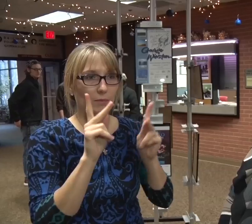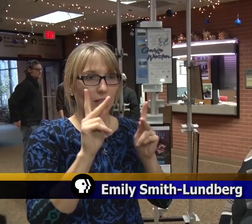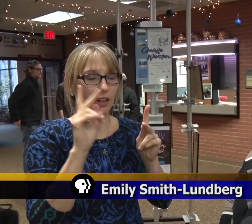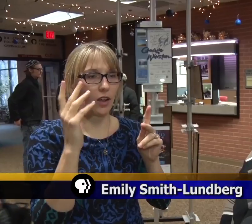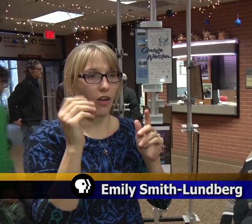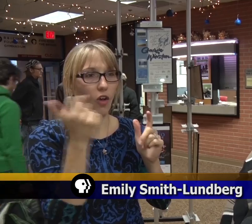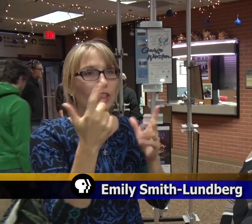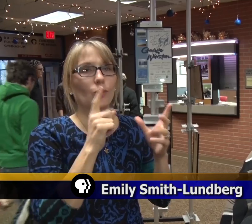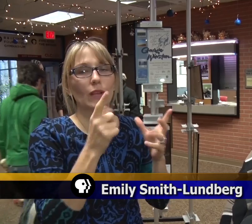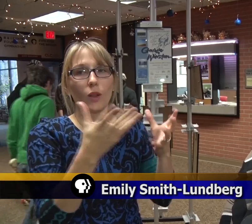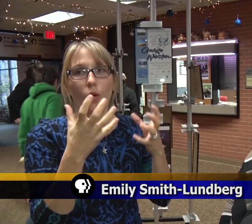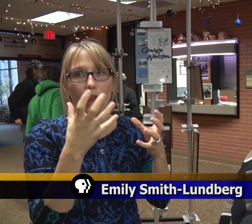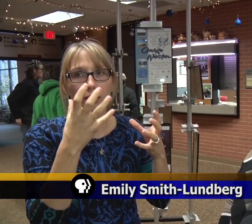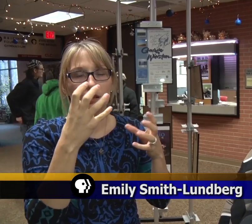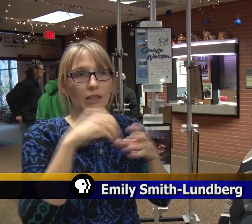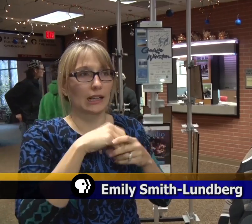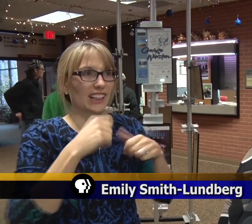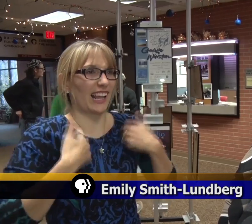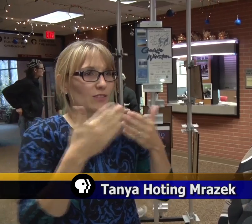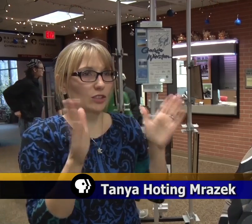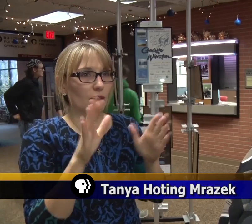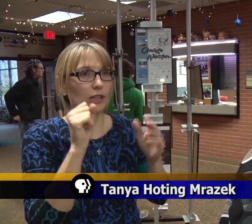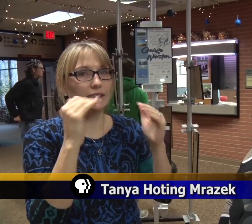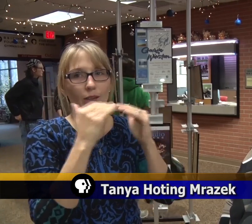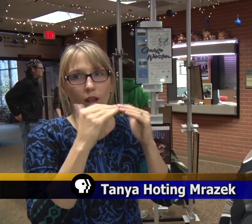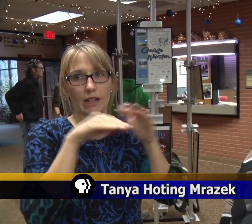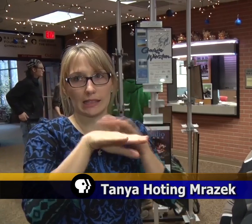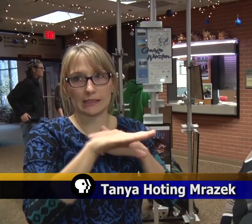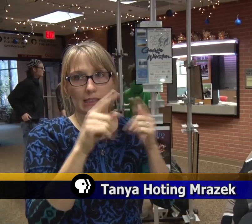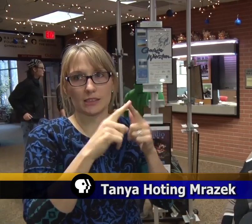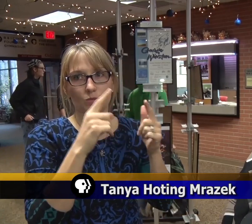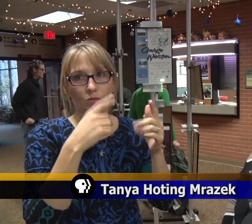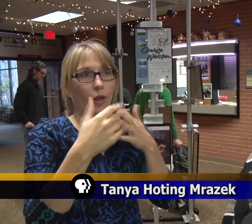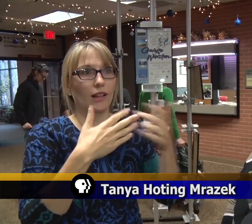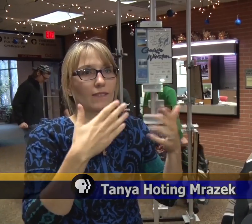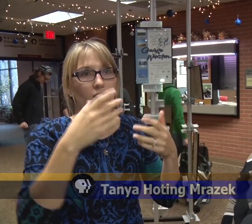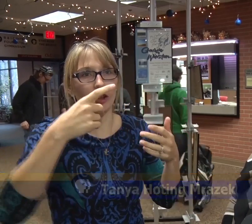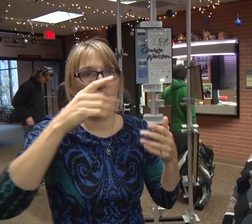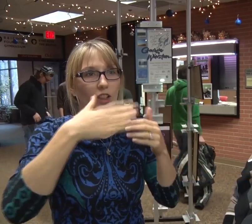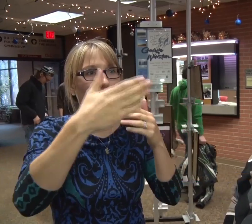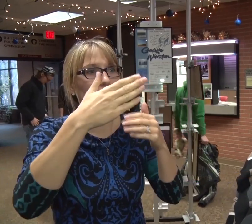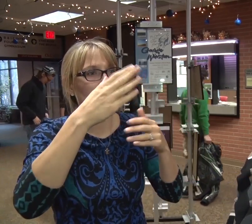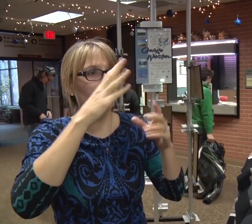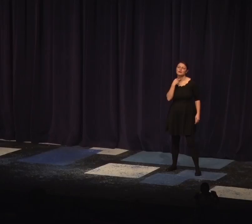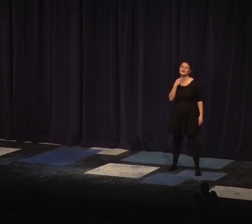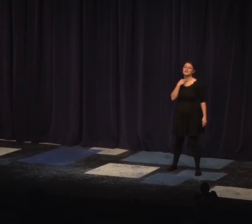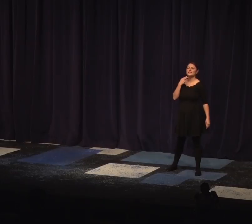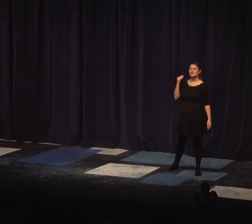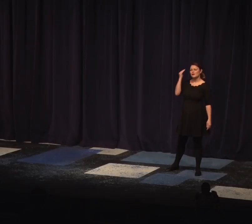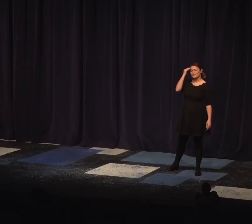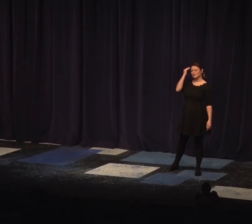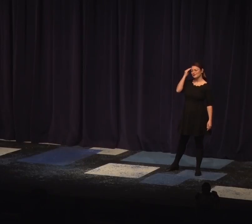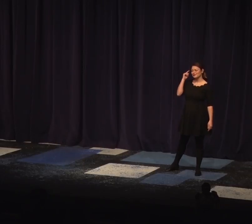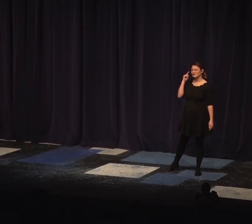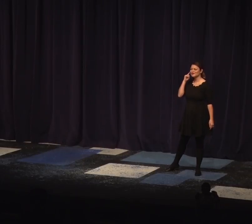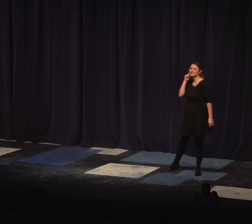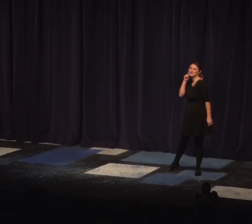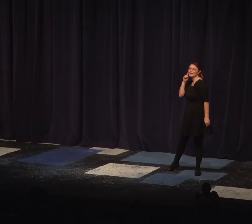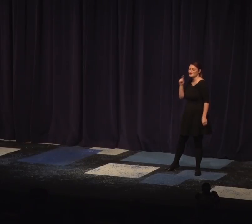Deaf people really want to have accessible things in life. They want to see